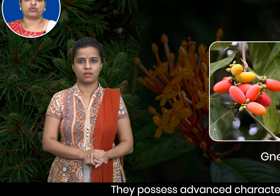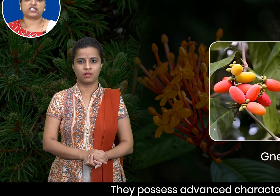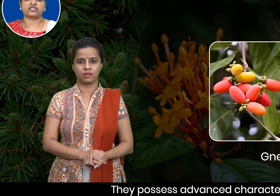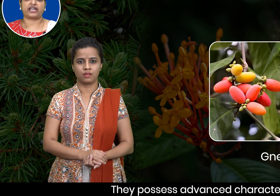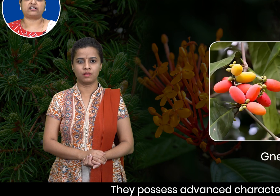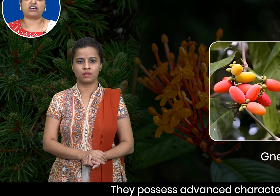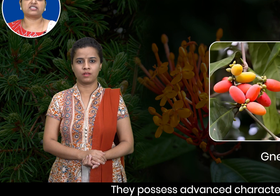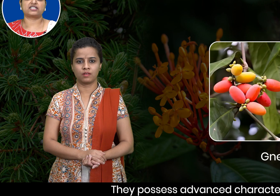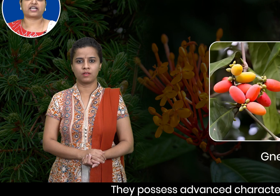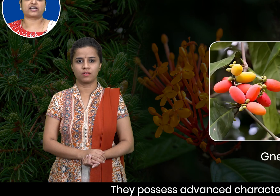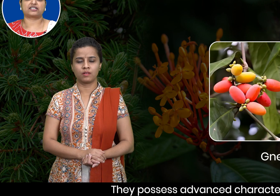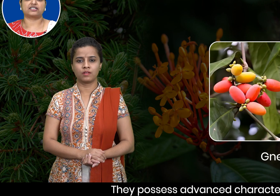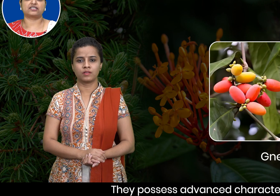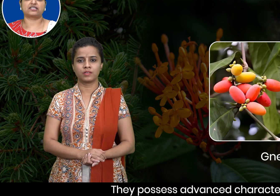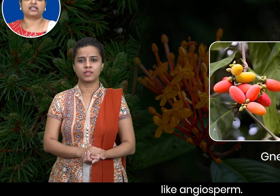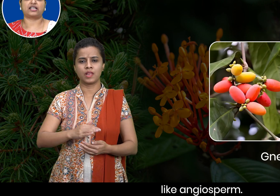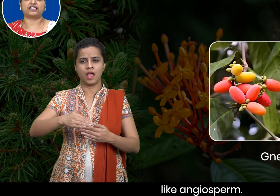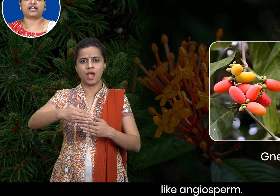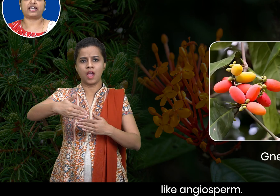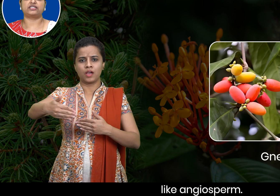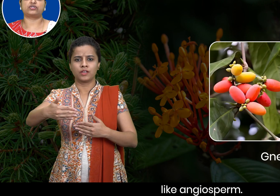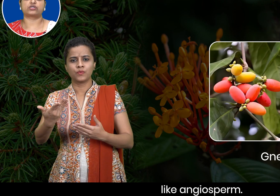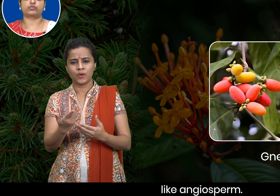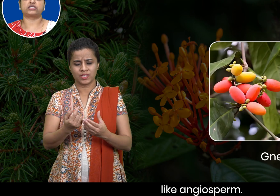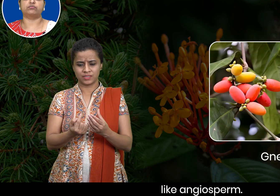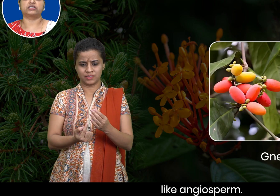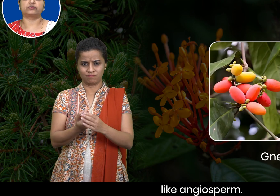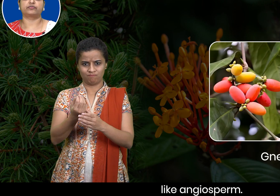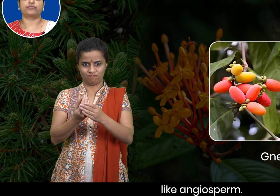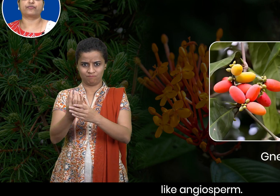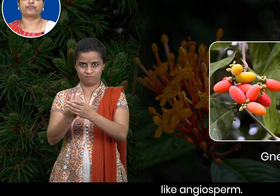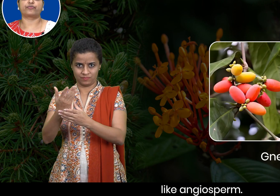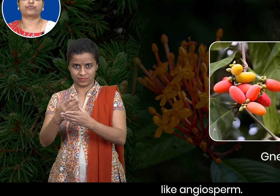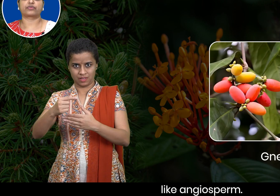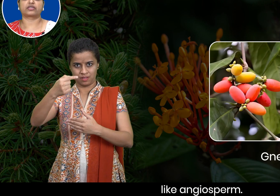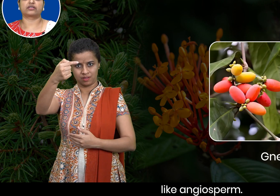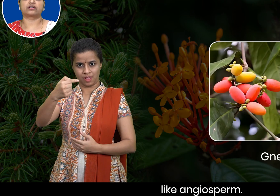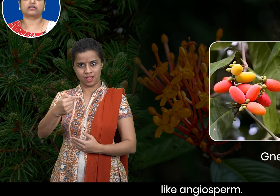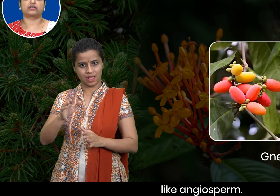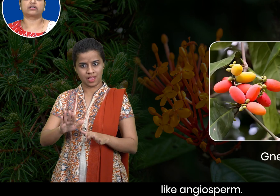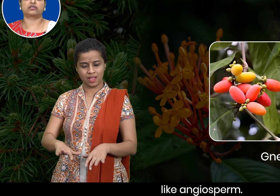They possess advanced characters like angiosperm.